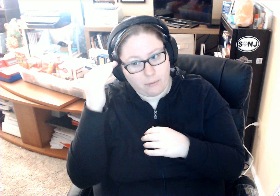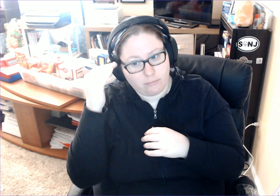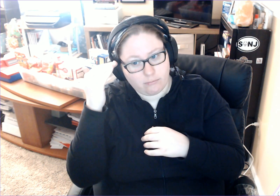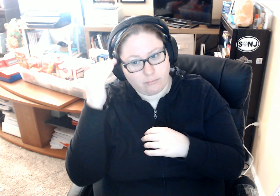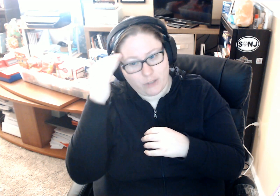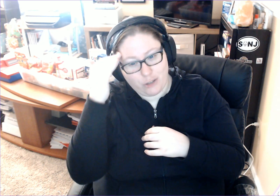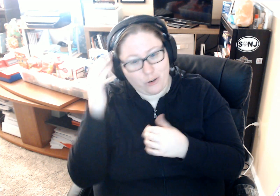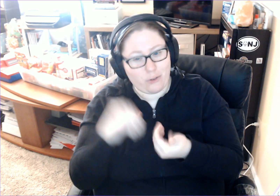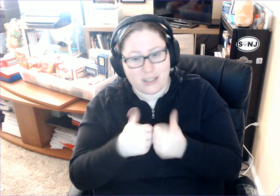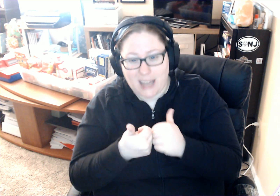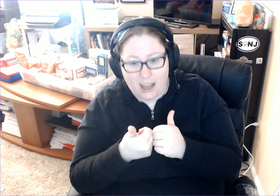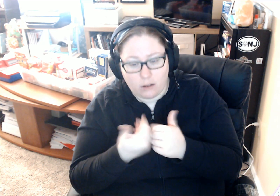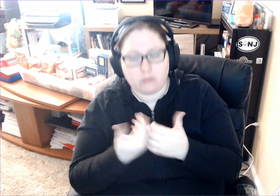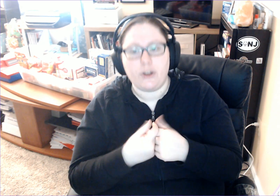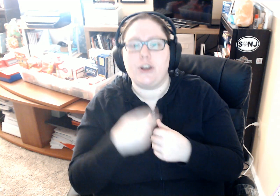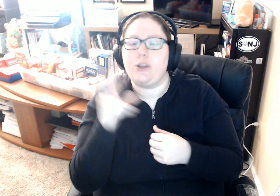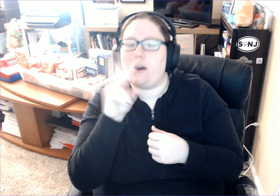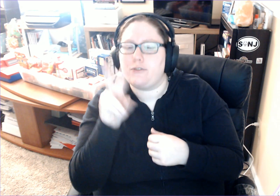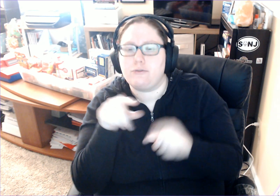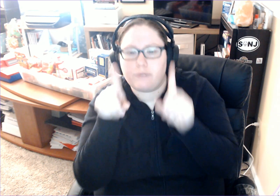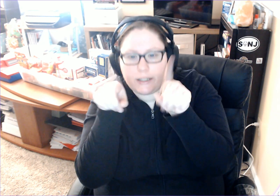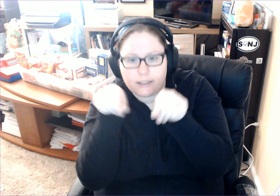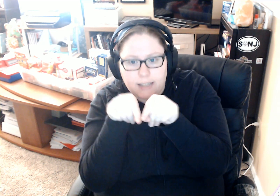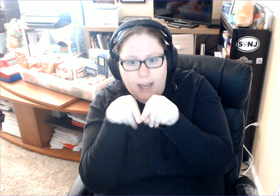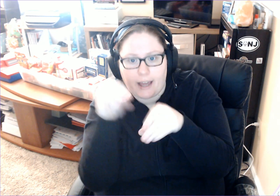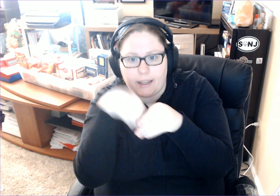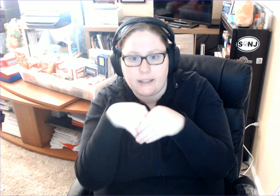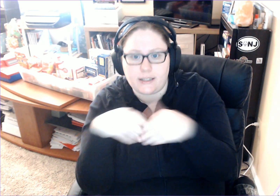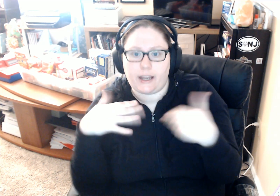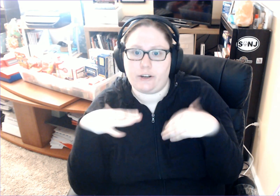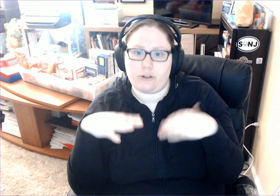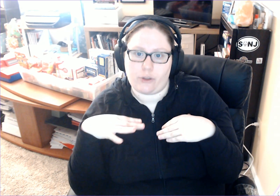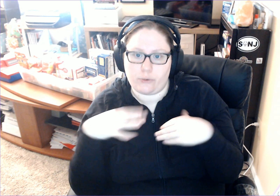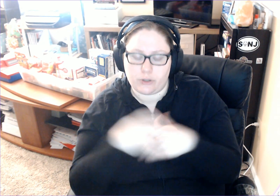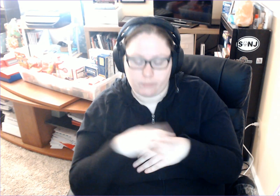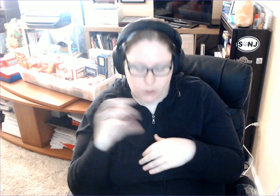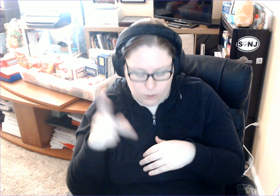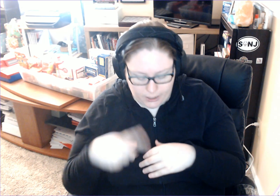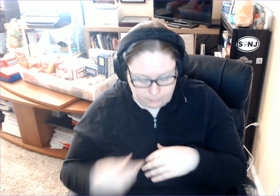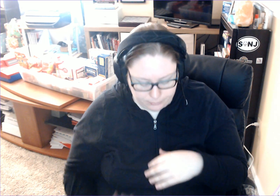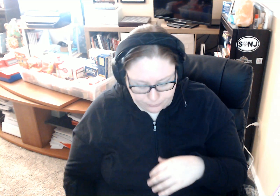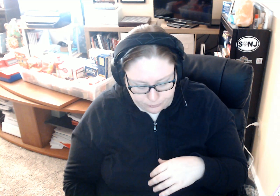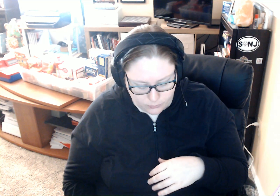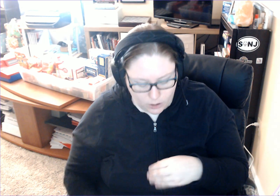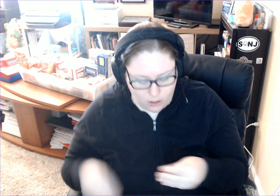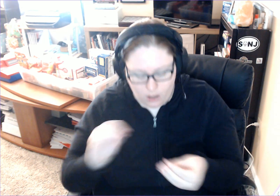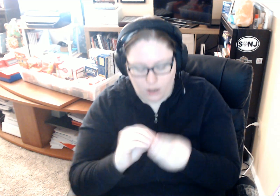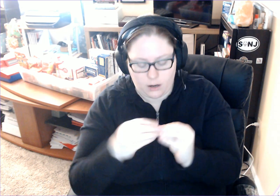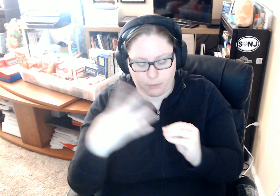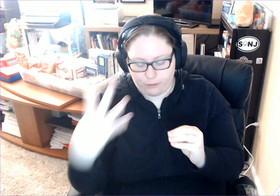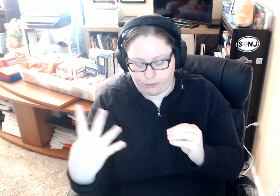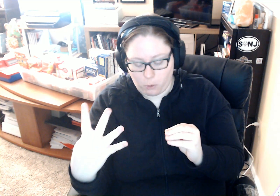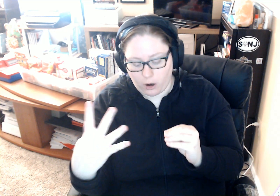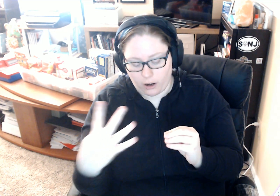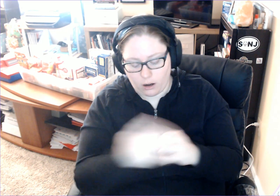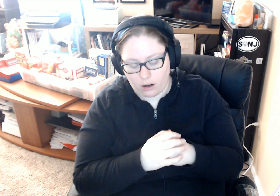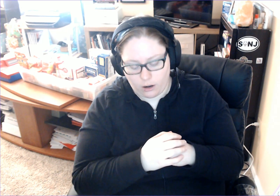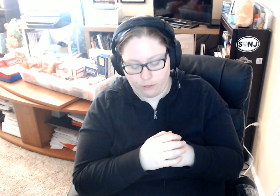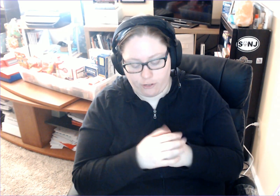you know this how? You have to read the tag inside your clothes. Okay? Number 4,